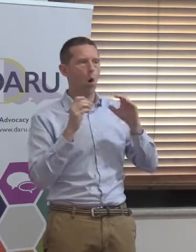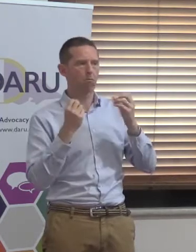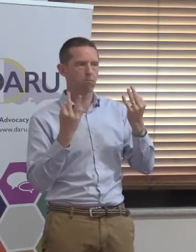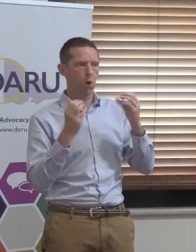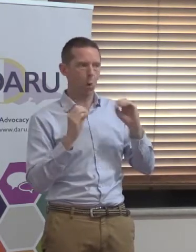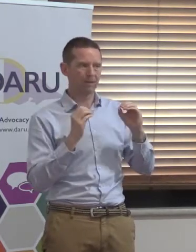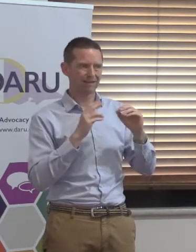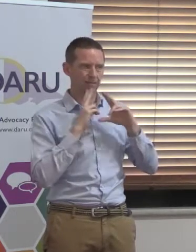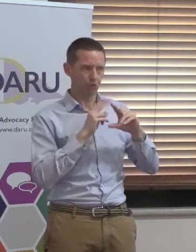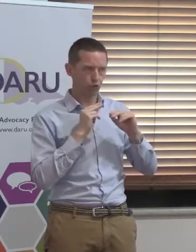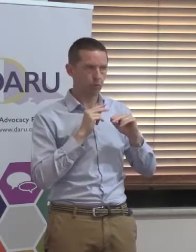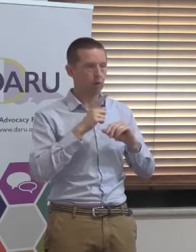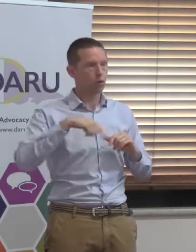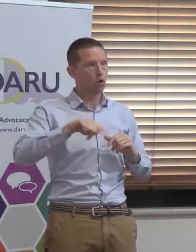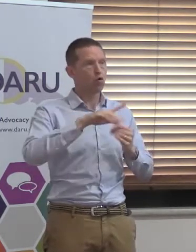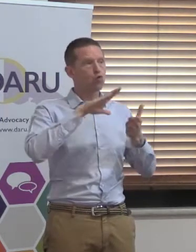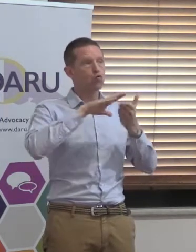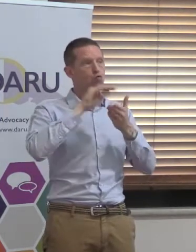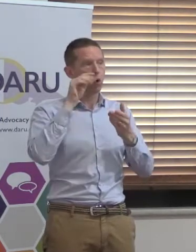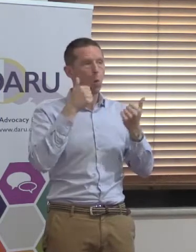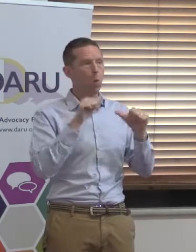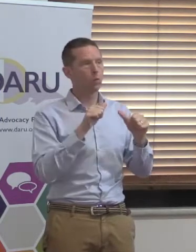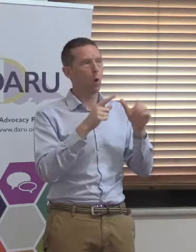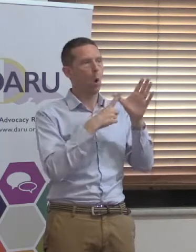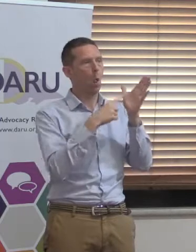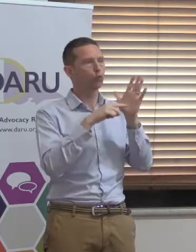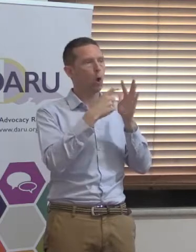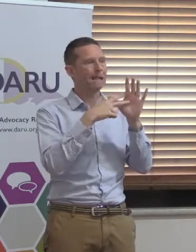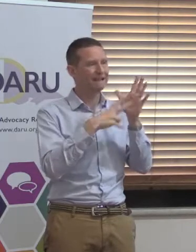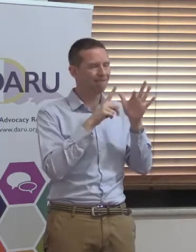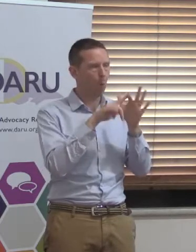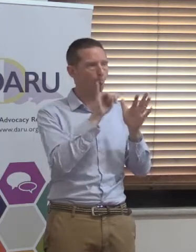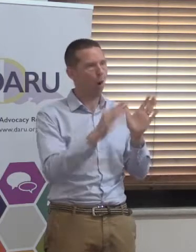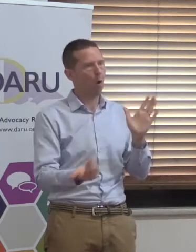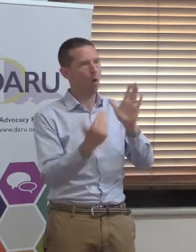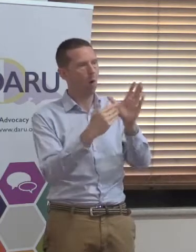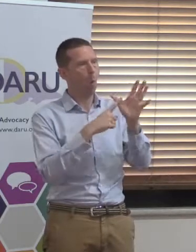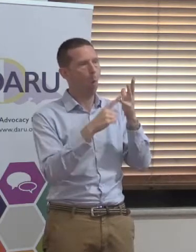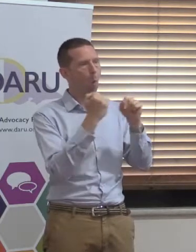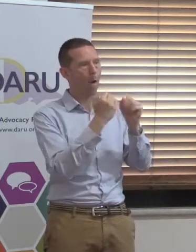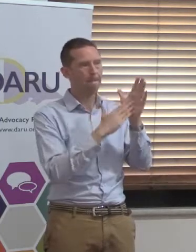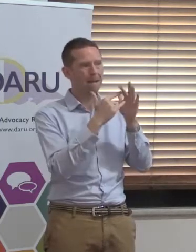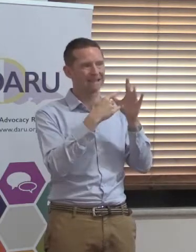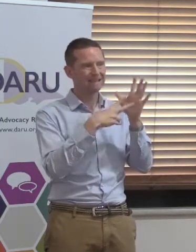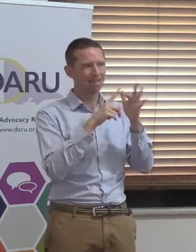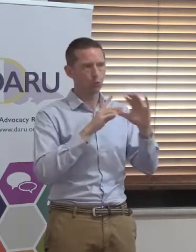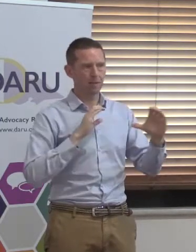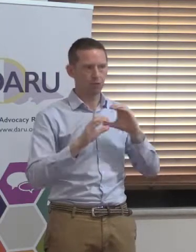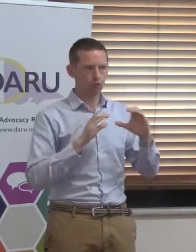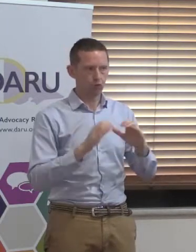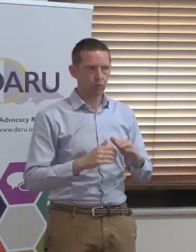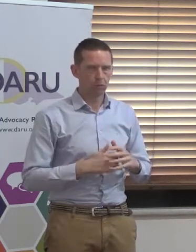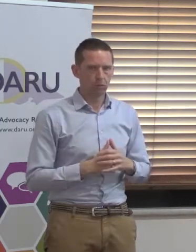are using alternative or augmentative communication often, but there is a lot in